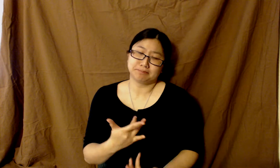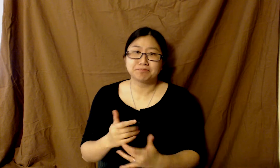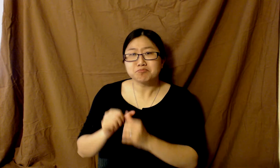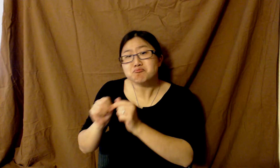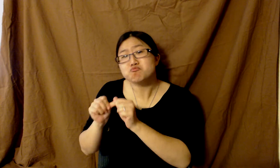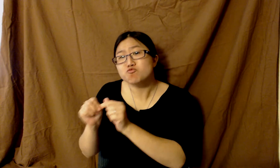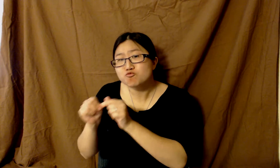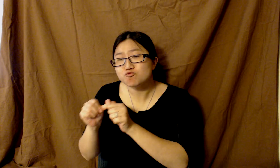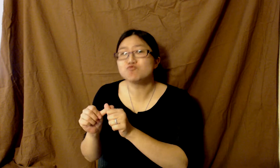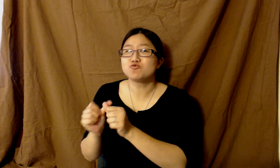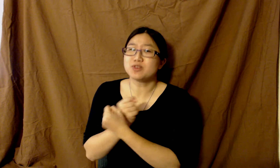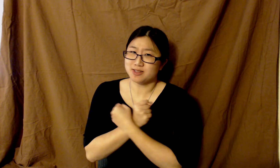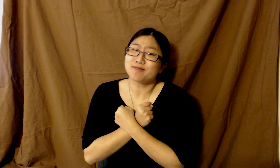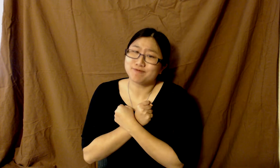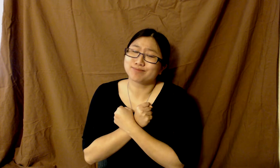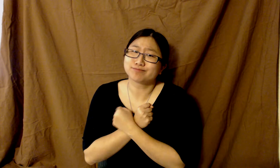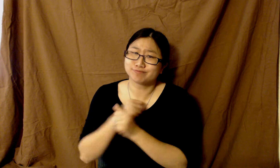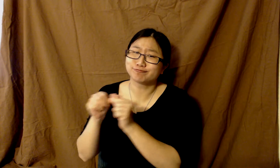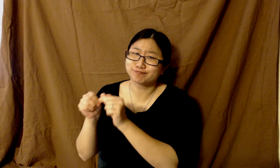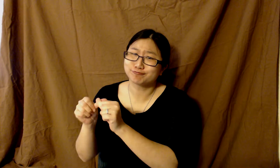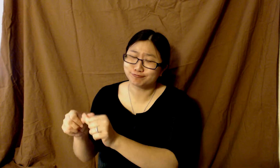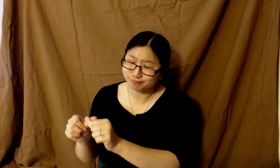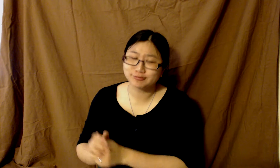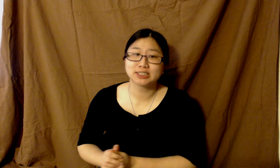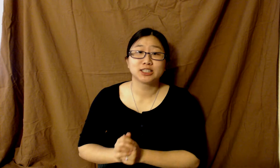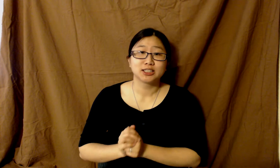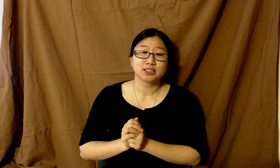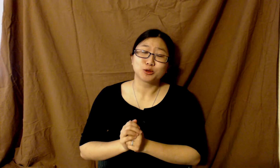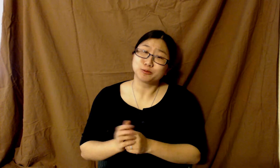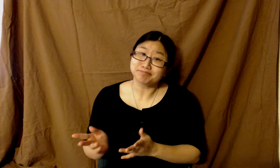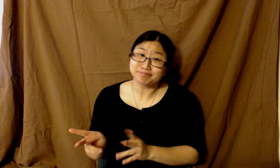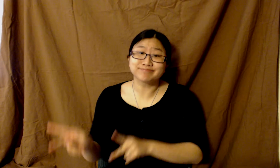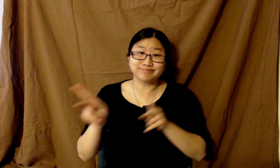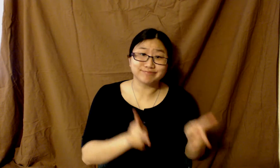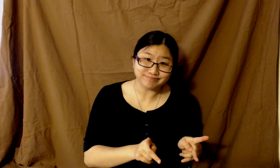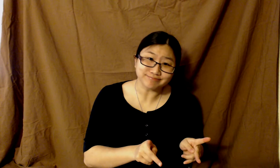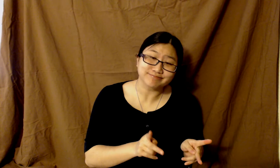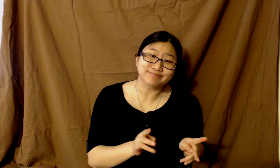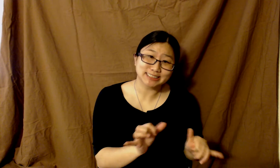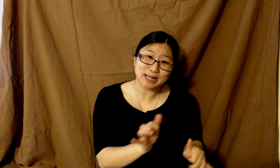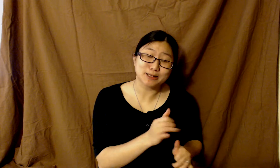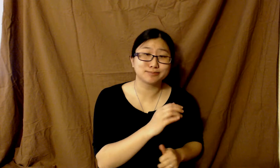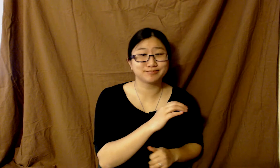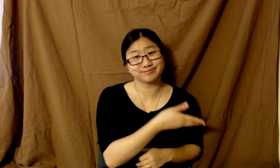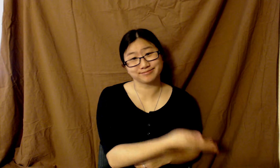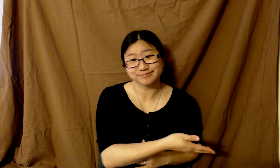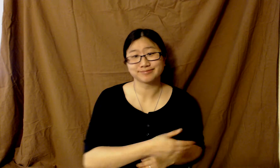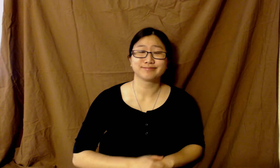And I studied biology. I have a PhD in history of science from MIT. And had